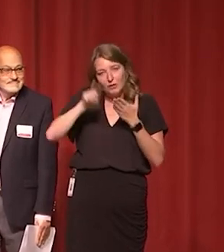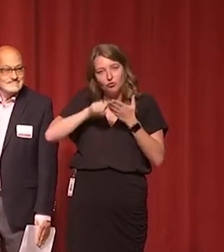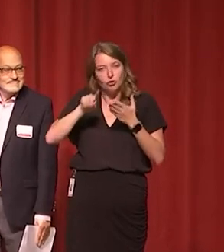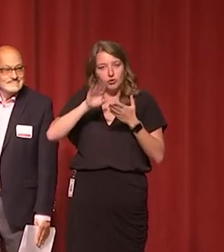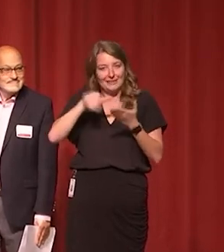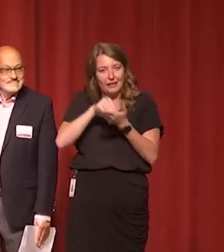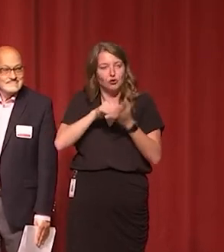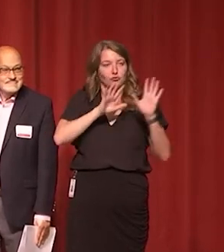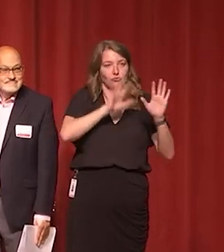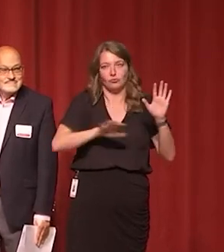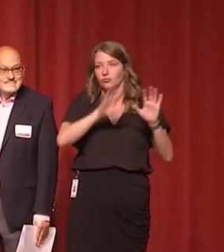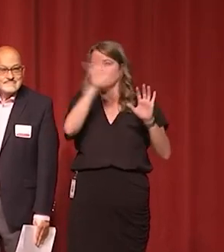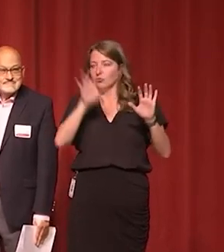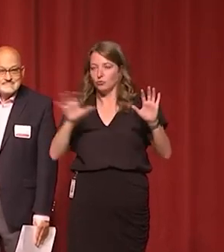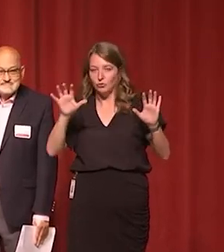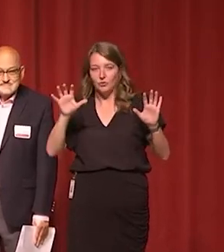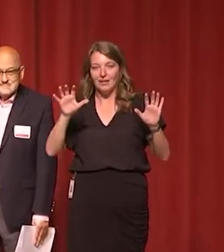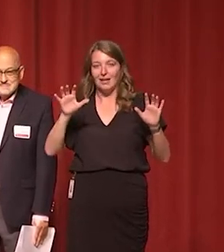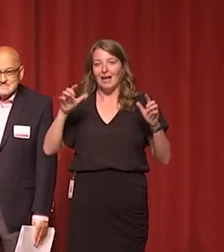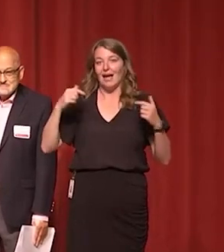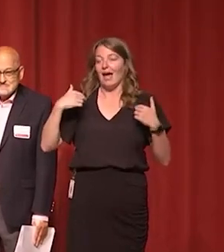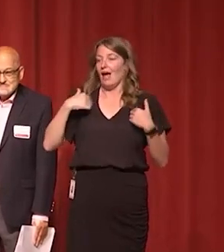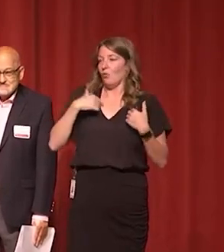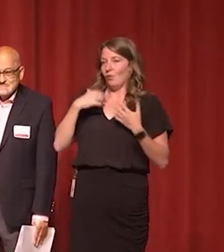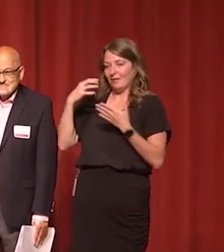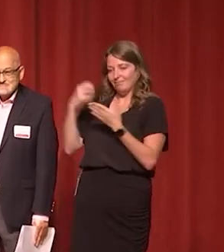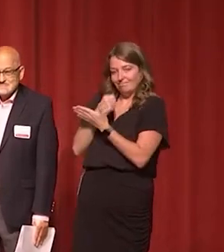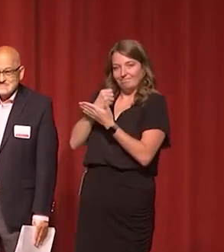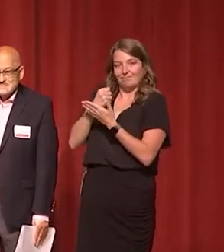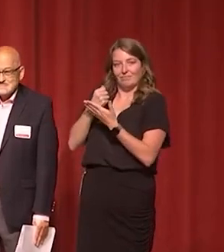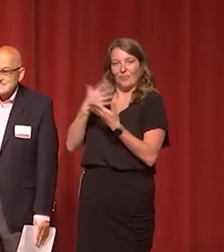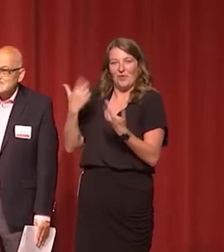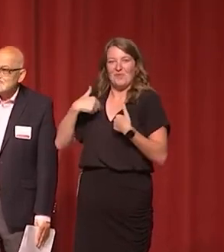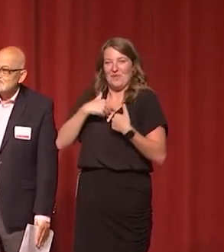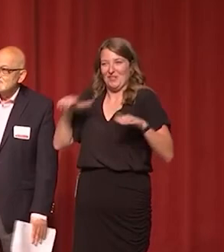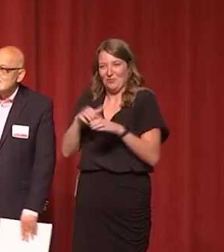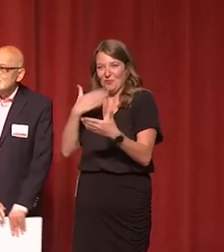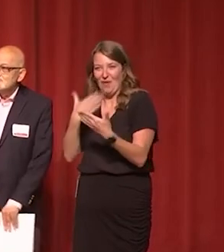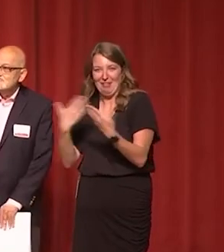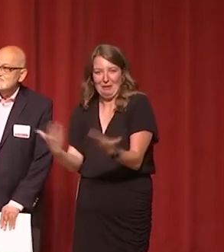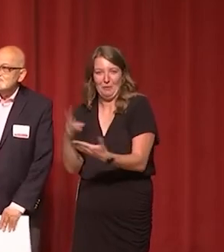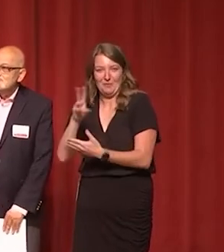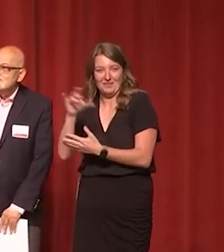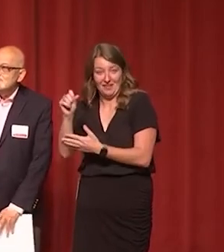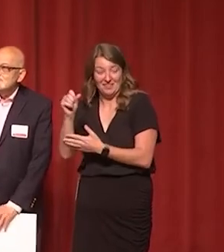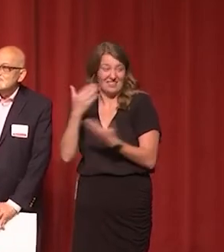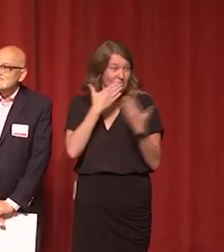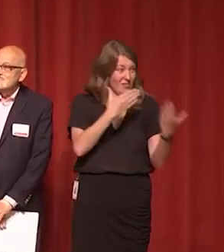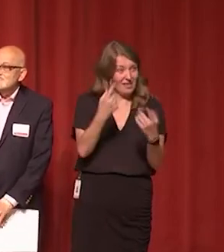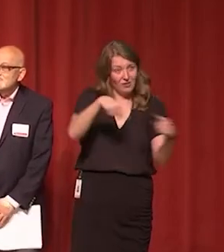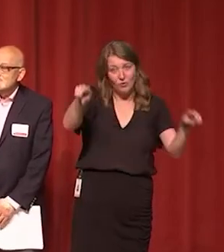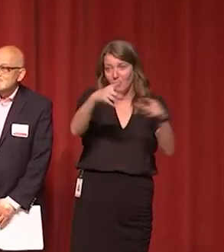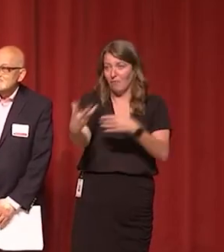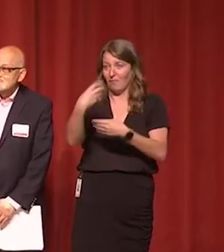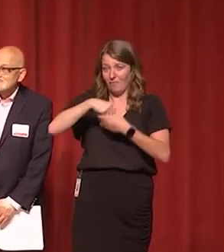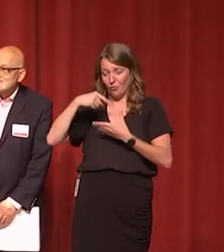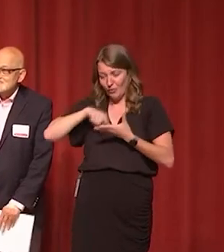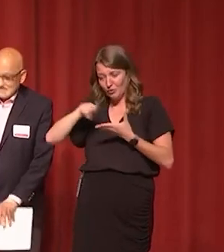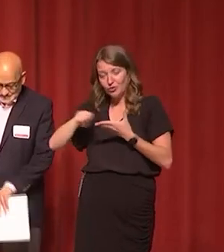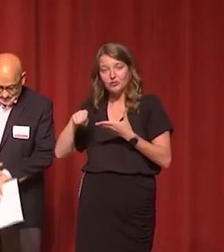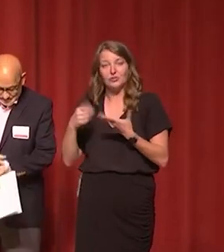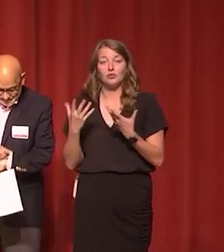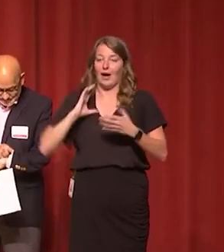what we've done so well here in Wisconsin, thanks to many of you who've been part of our research. The success that we've had